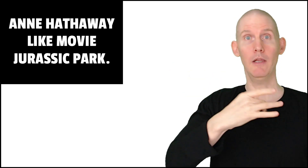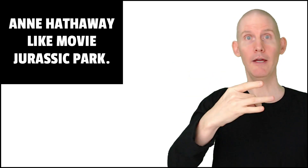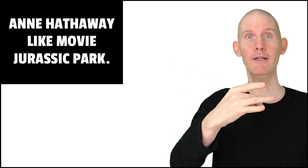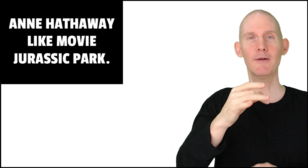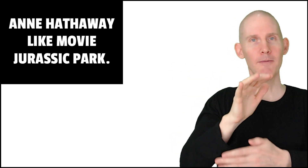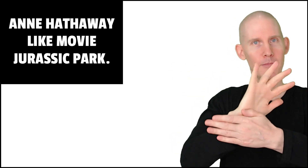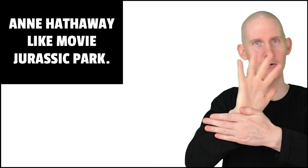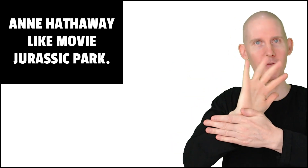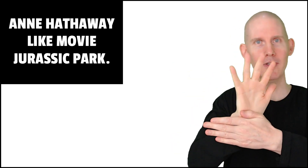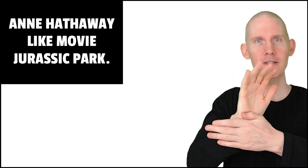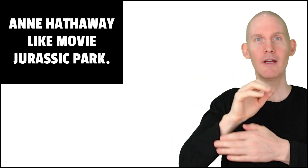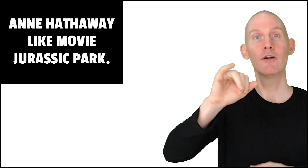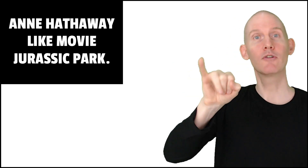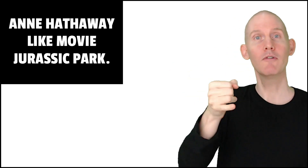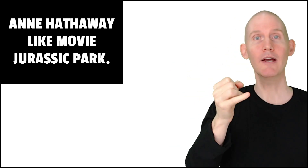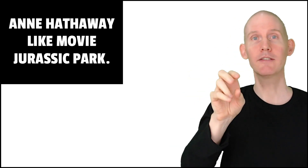like movie Jurassic